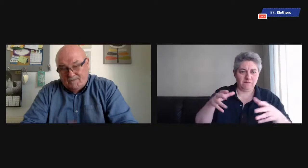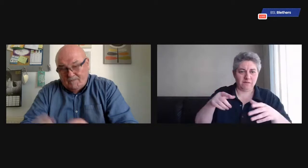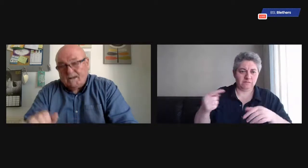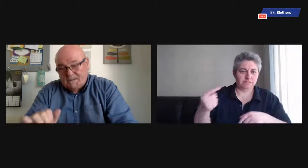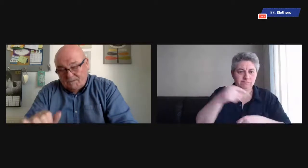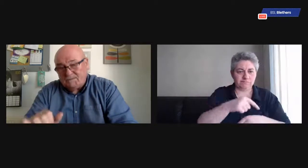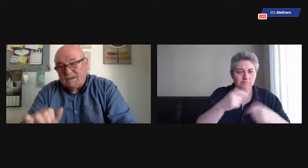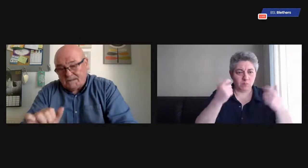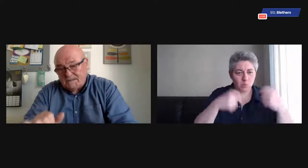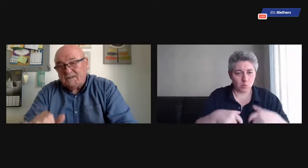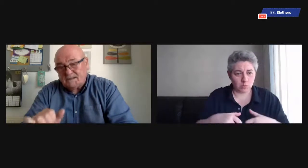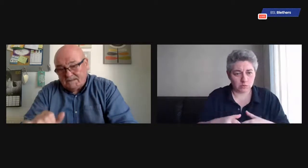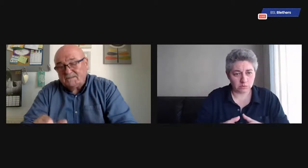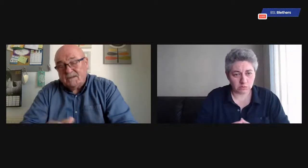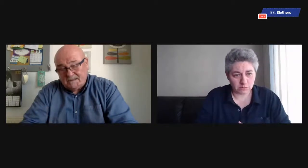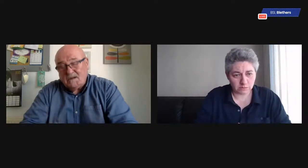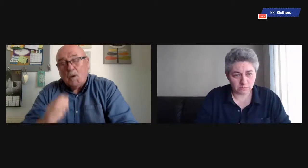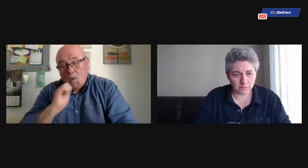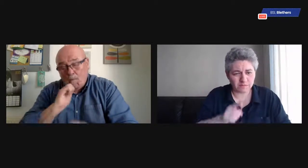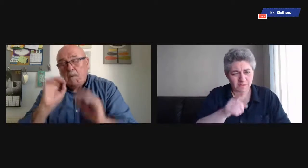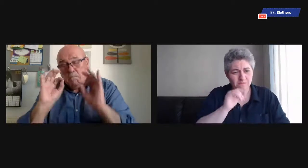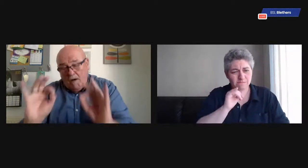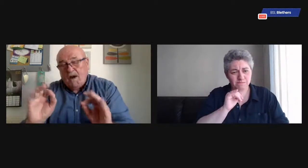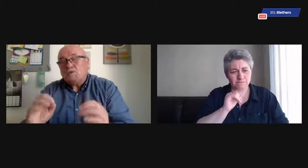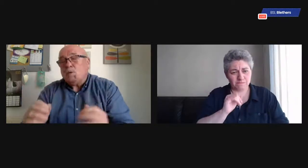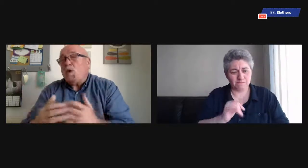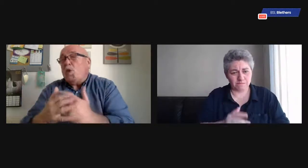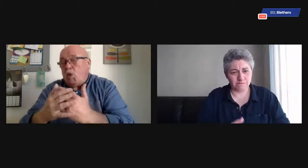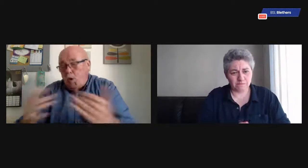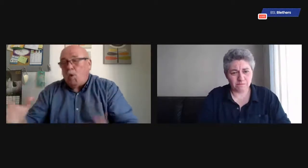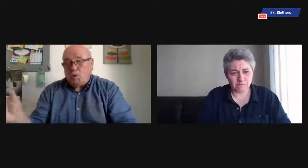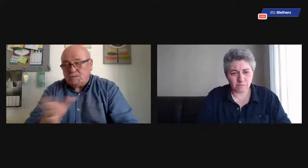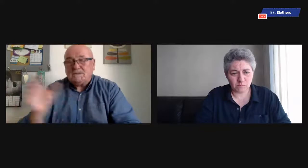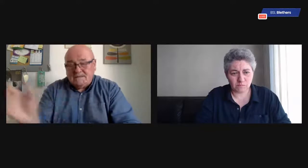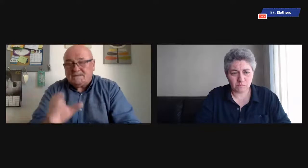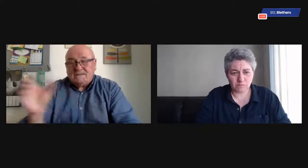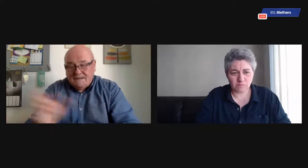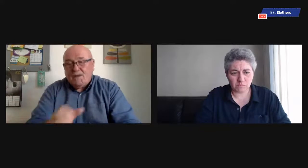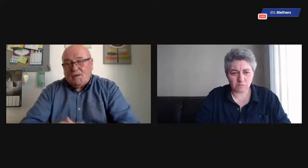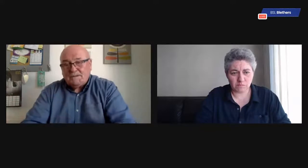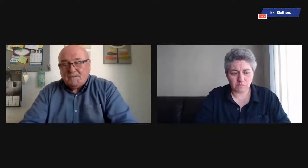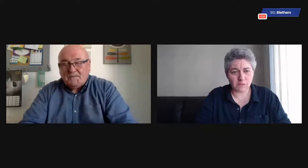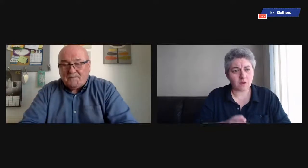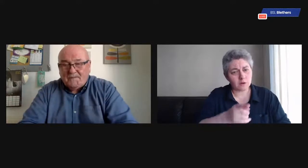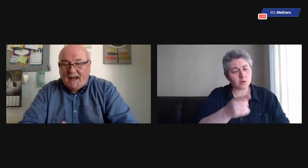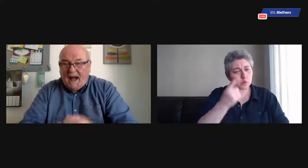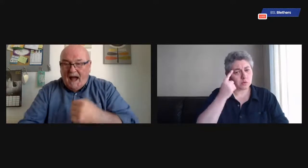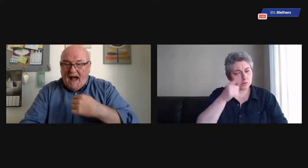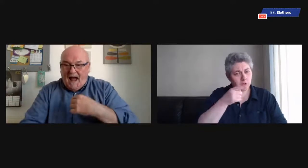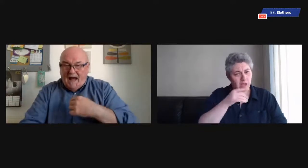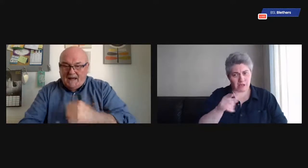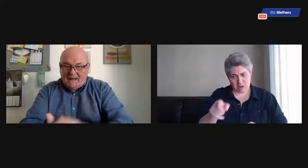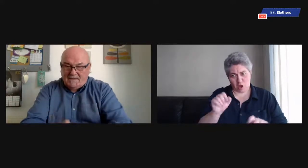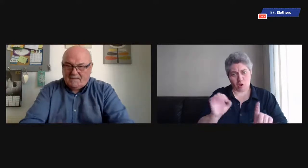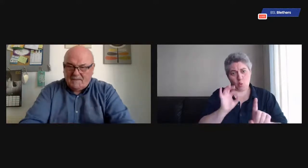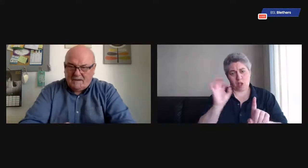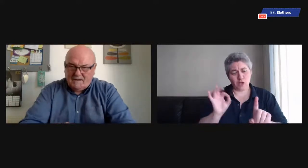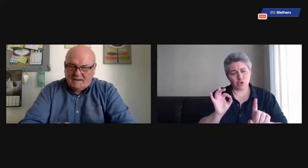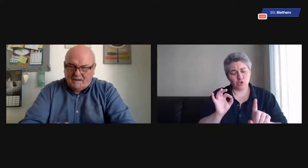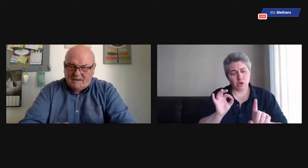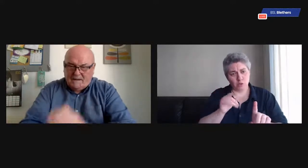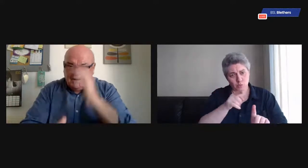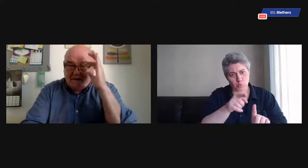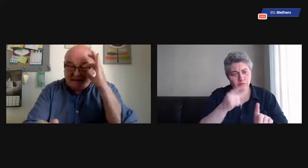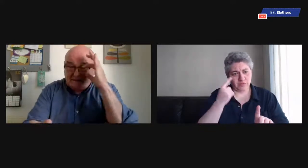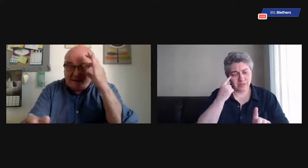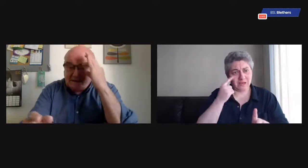services, make them understand the benefits and how much easier it would be in the court. Absolutely, it would be wonderful if we could have loads